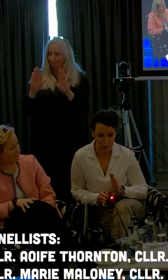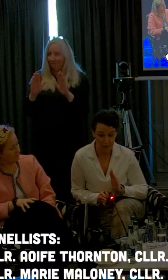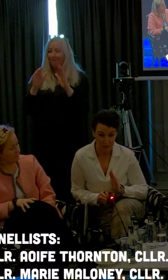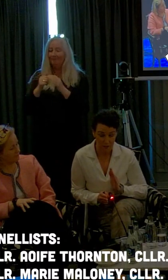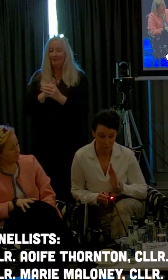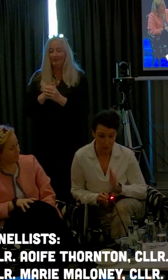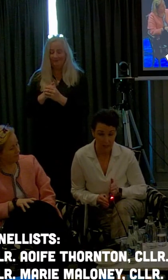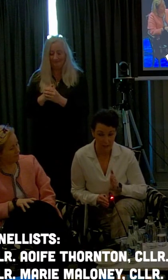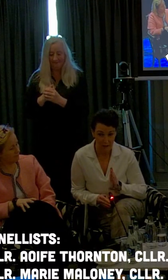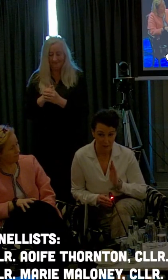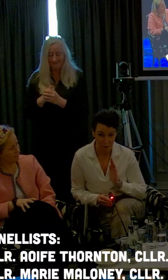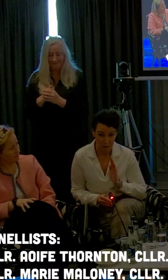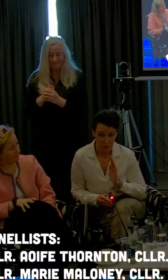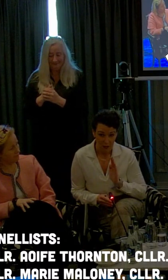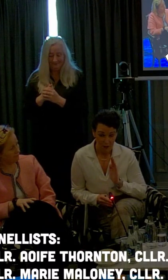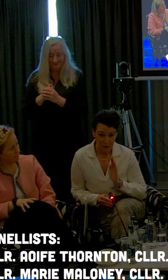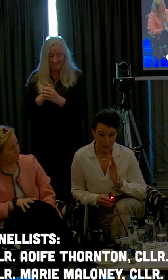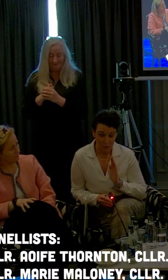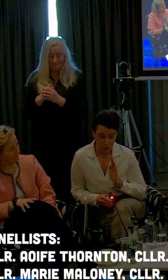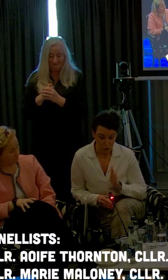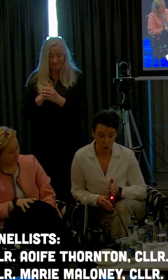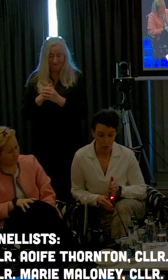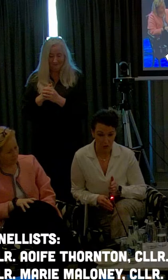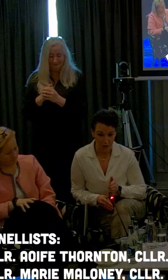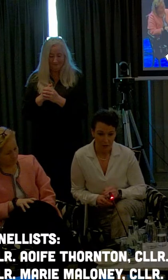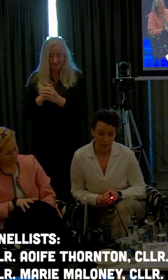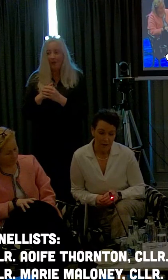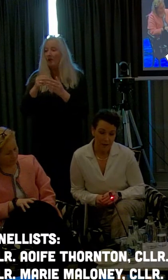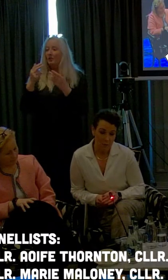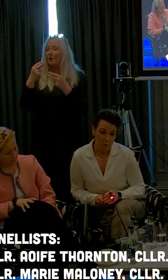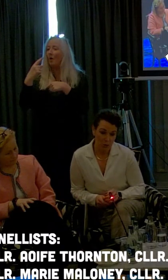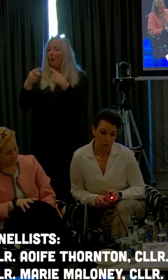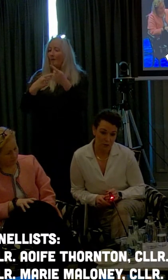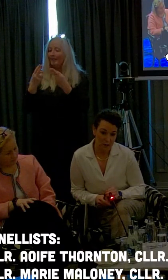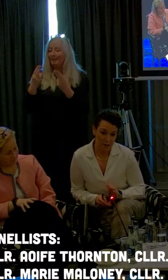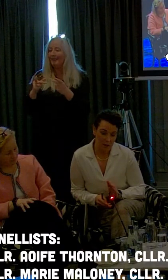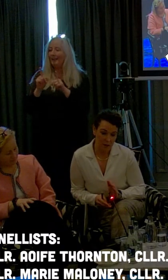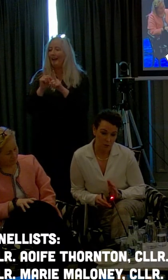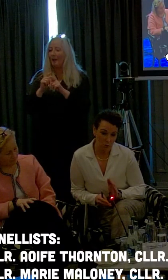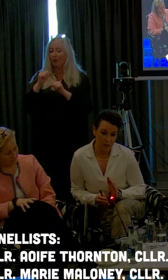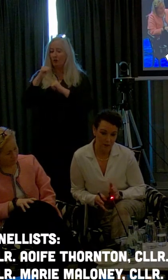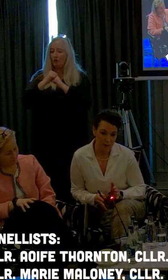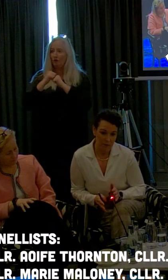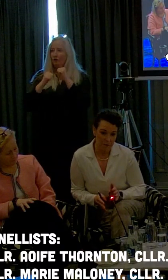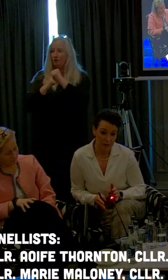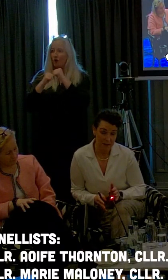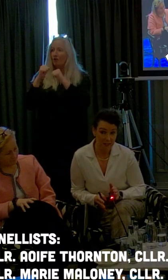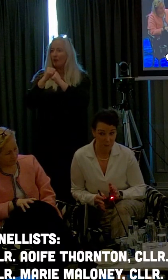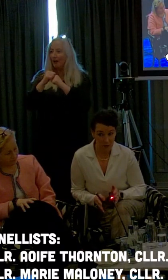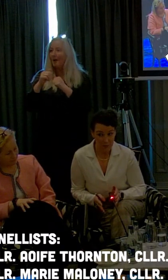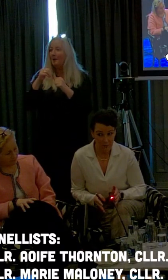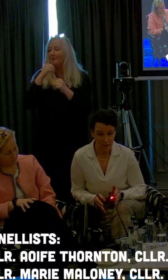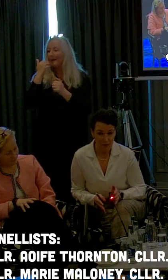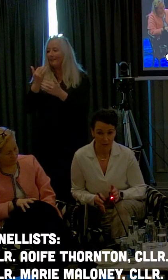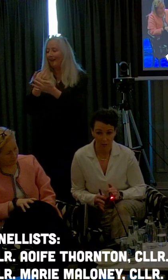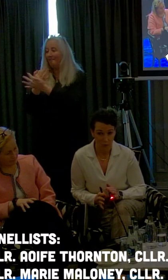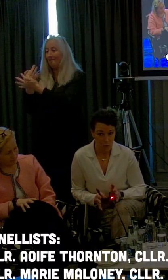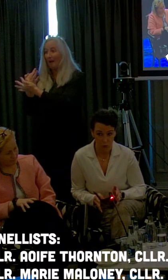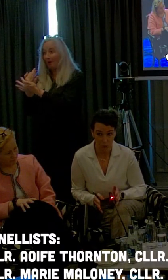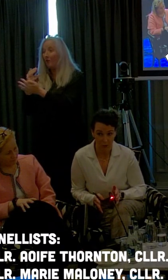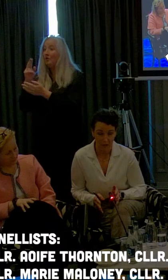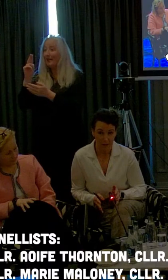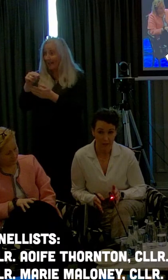with special needs that needs kind of just structure. But, you know, with the family balance, it's possible. It's